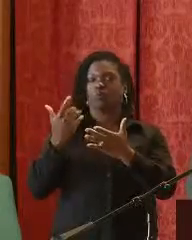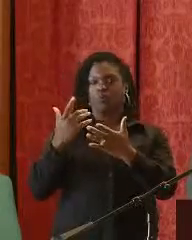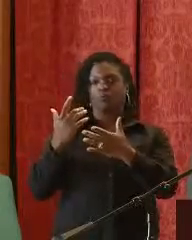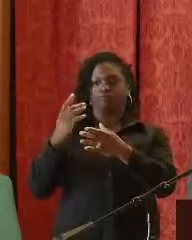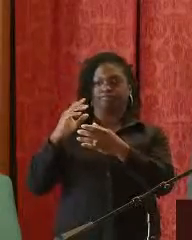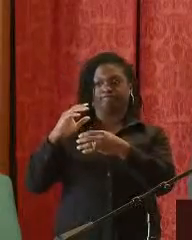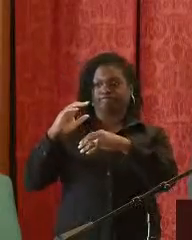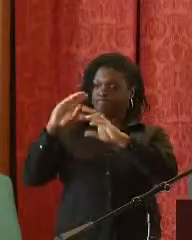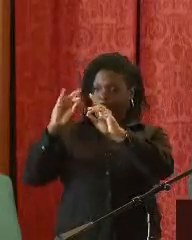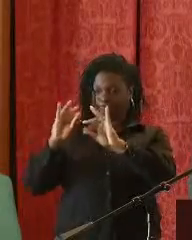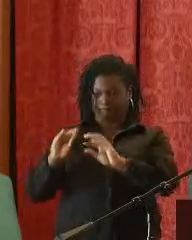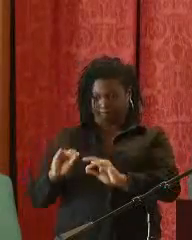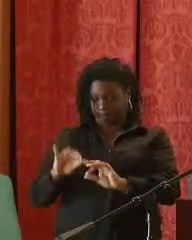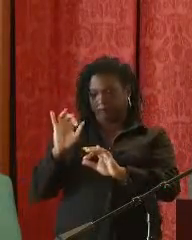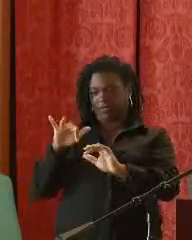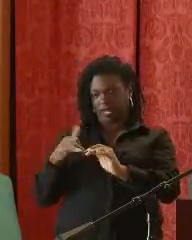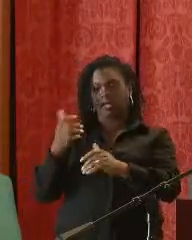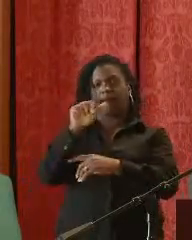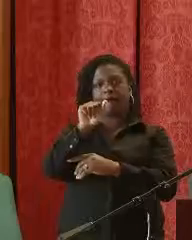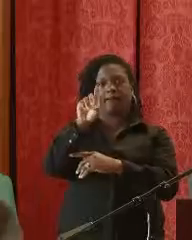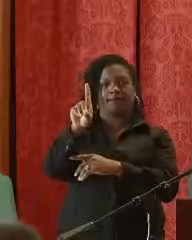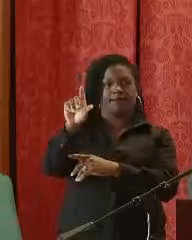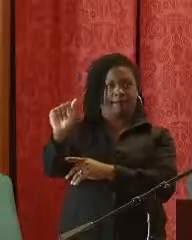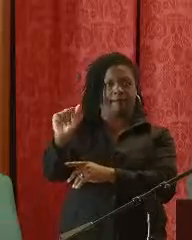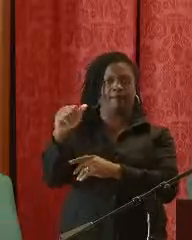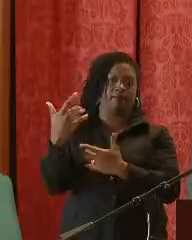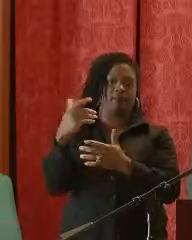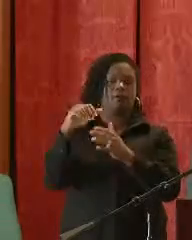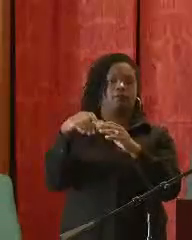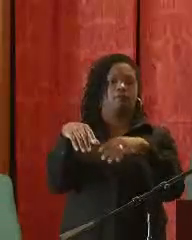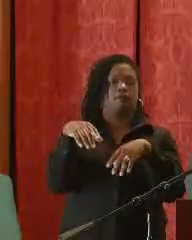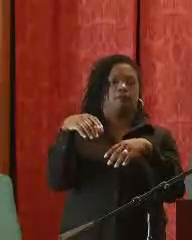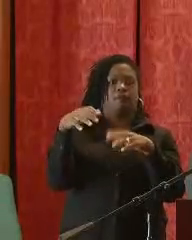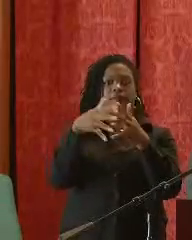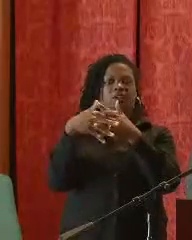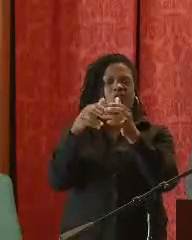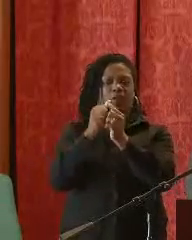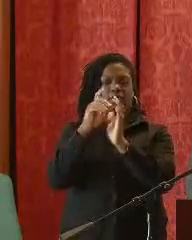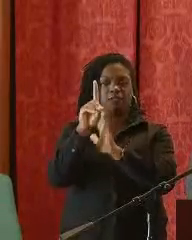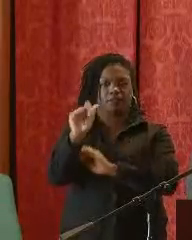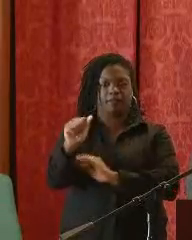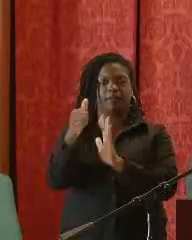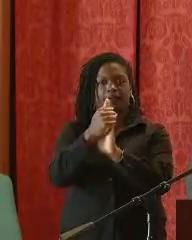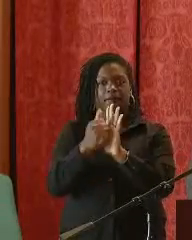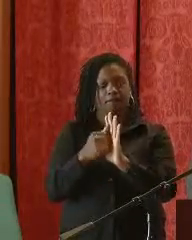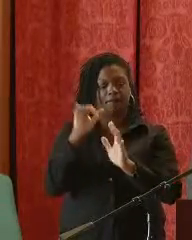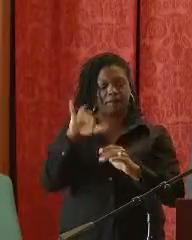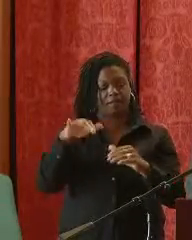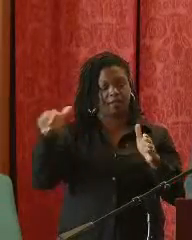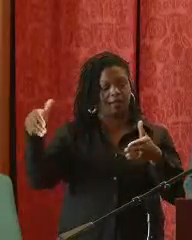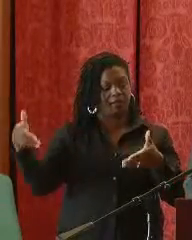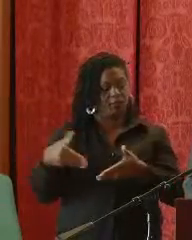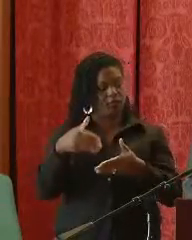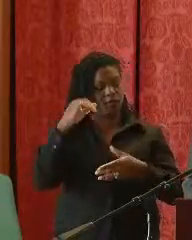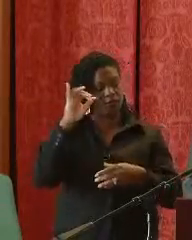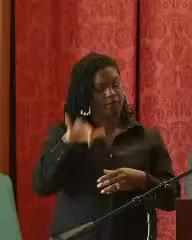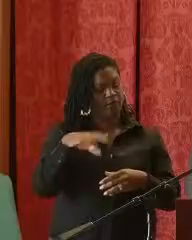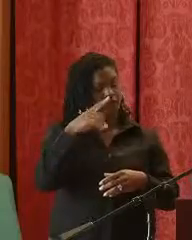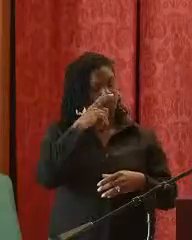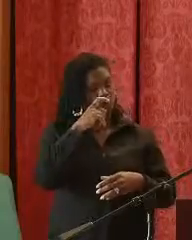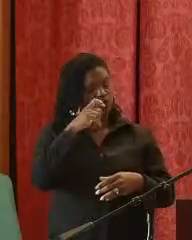law. Now I would like to welcome Barbara Rice from Goodwill, North Louisiana, to introduce the award recipient.